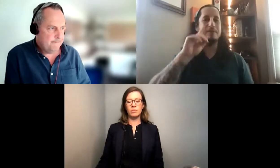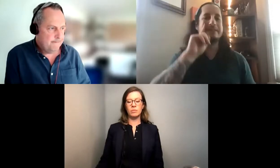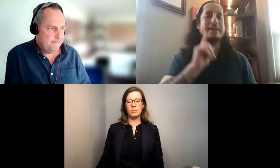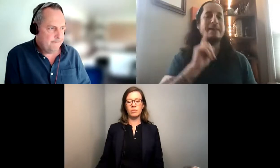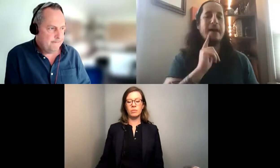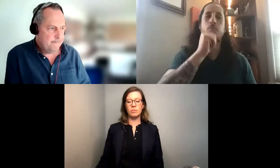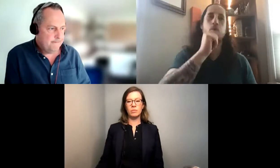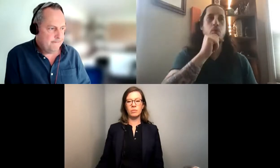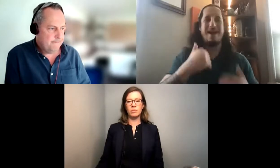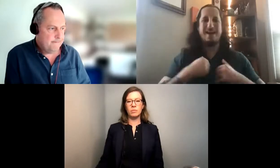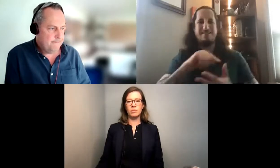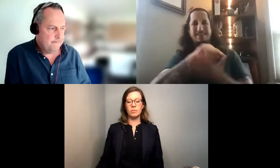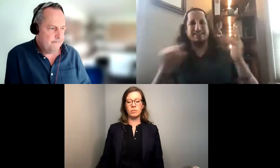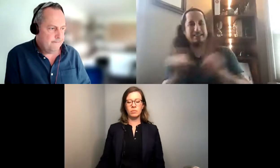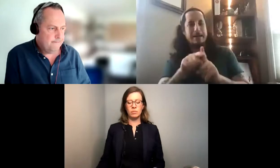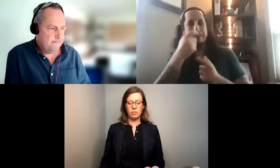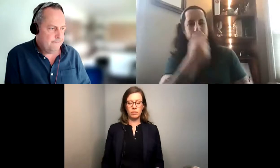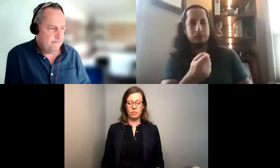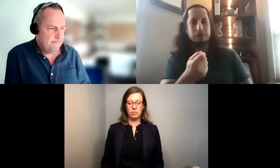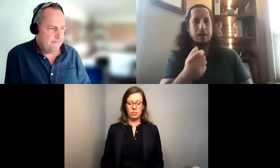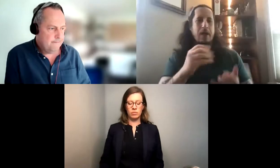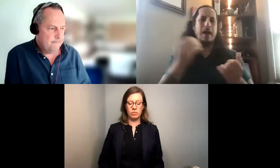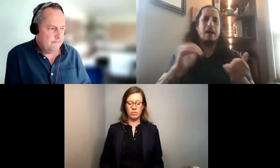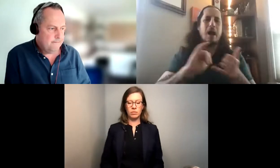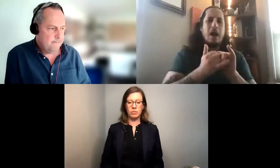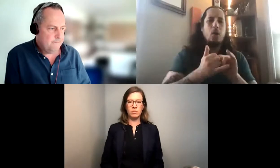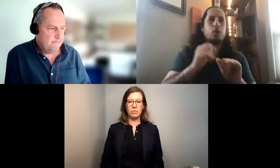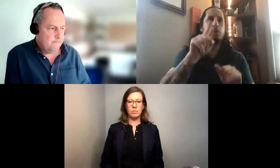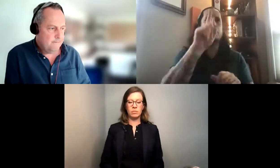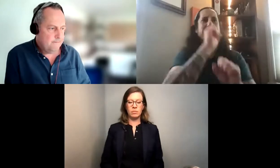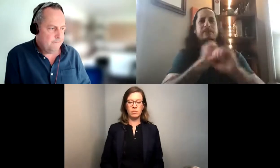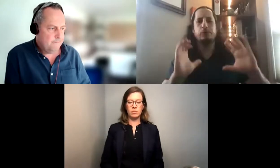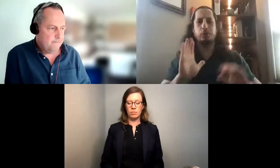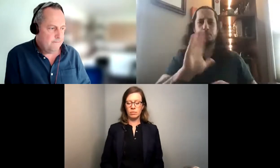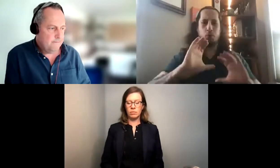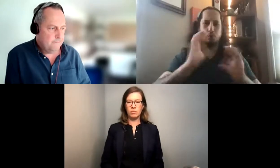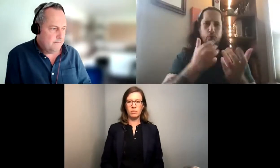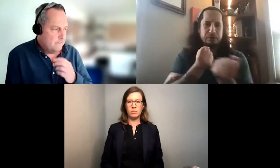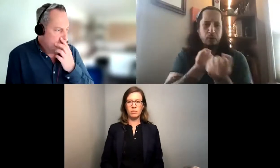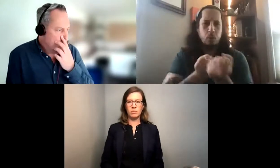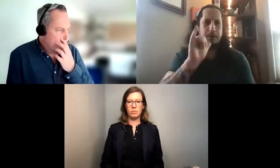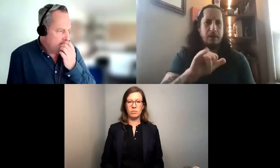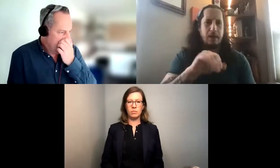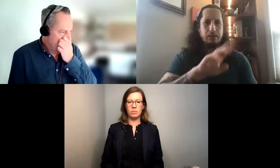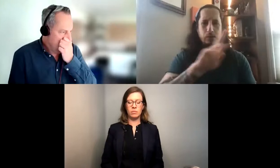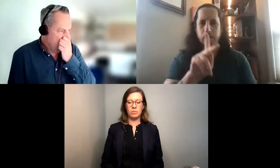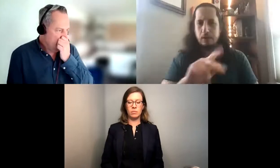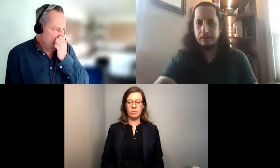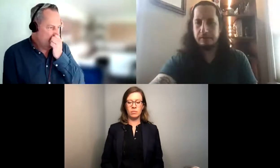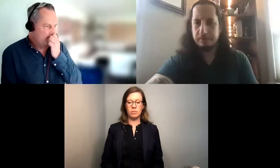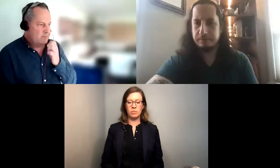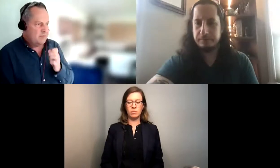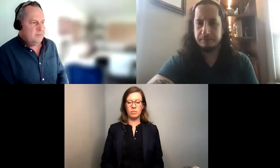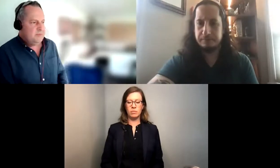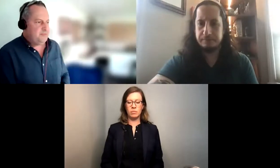a understanding of a whole network of deaf people who have the same interests? And how do you envision your group